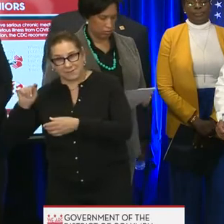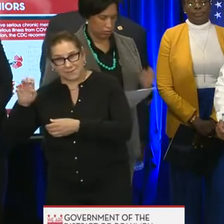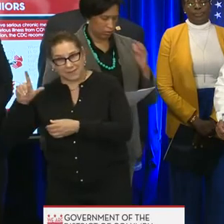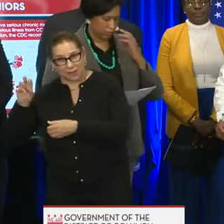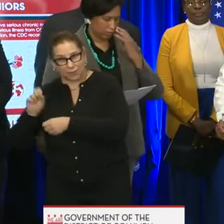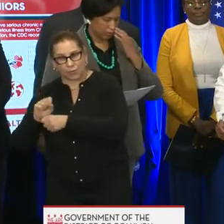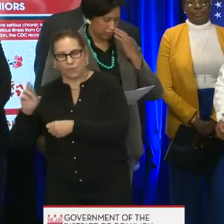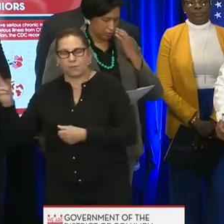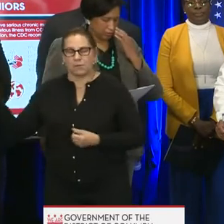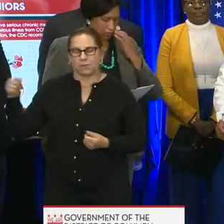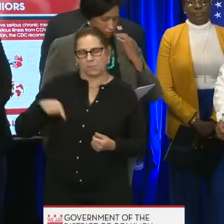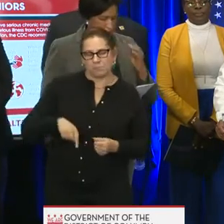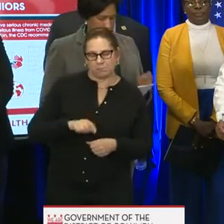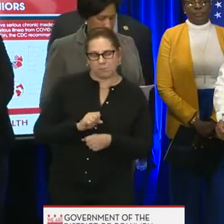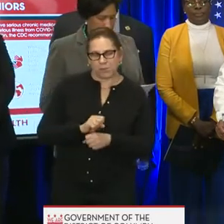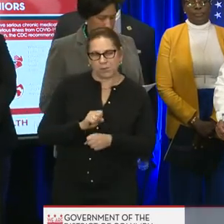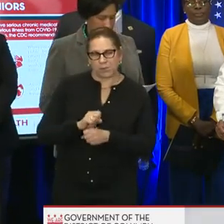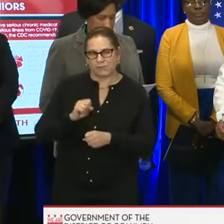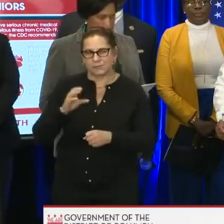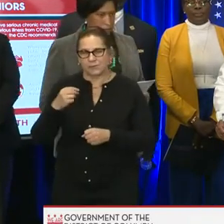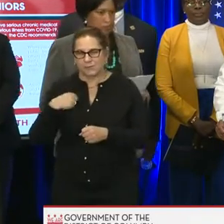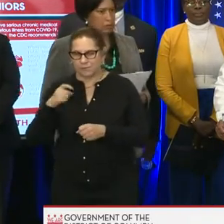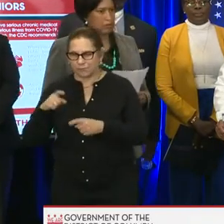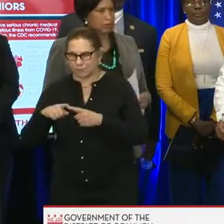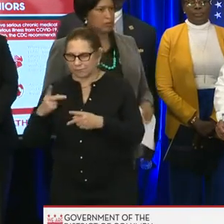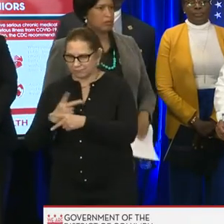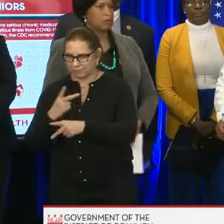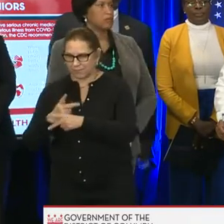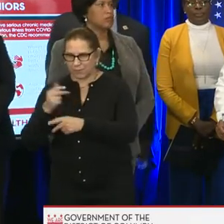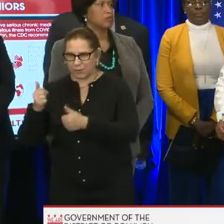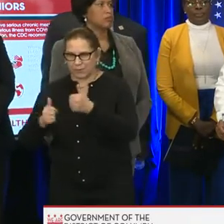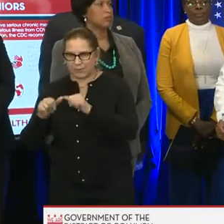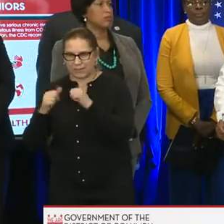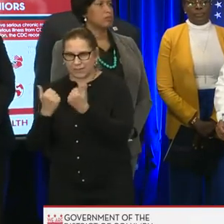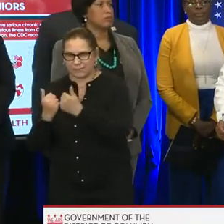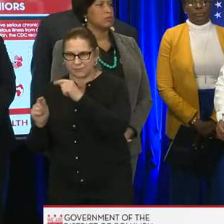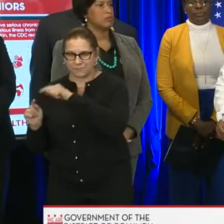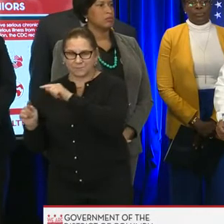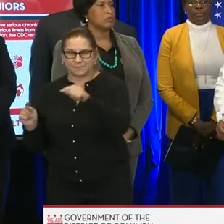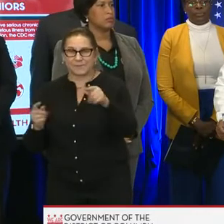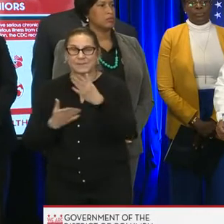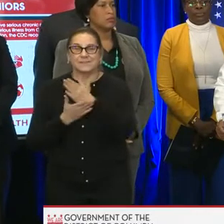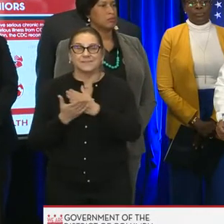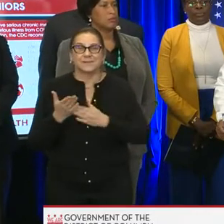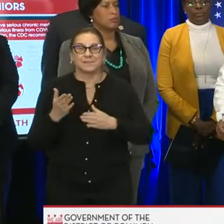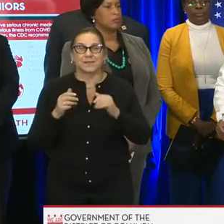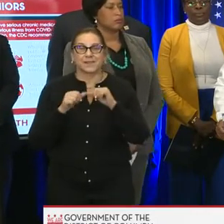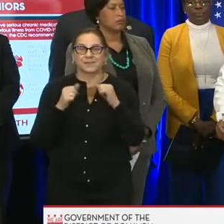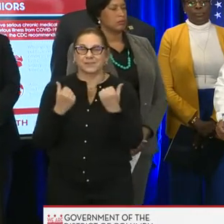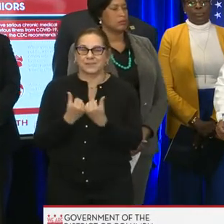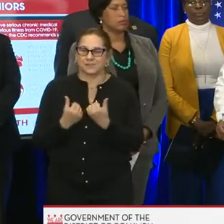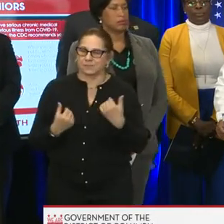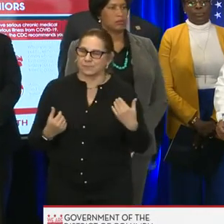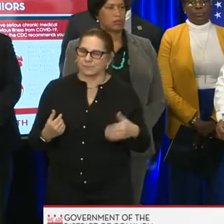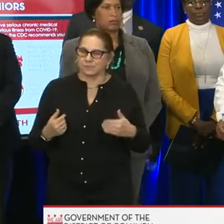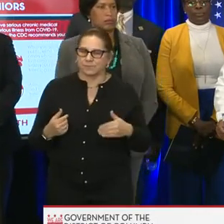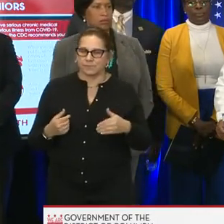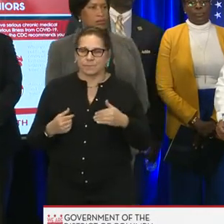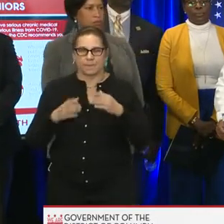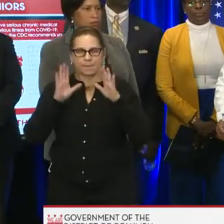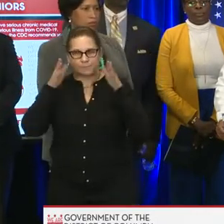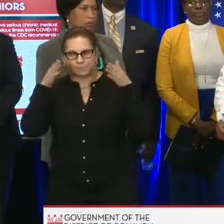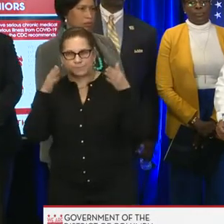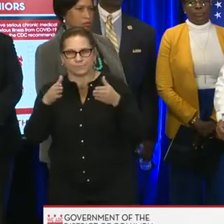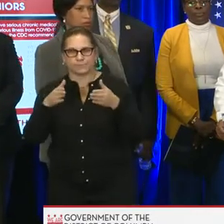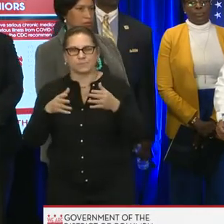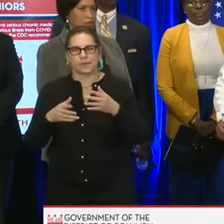will be able to telework. And some of our agencies, primarily our public safety agencies and public works-related